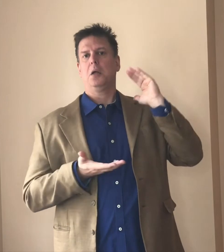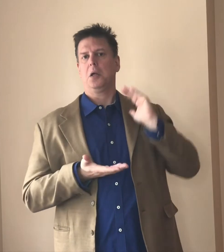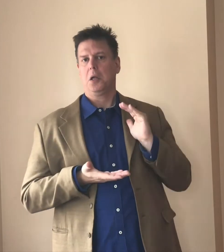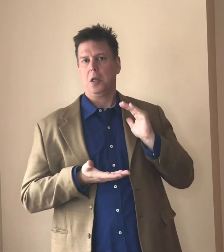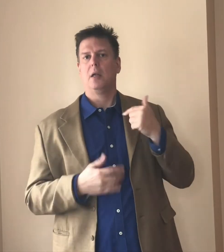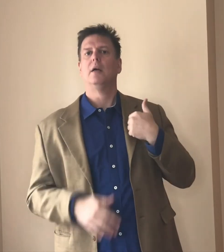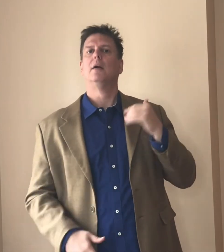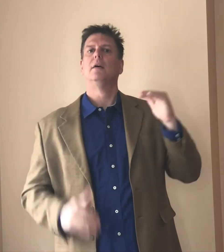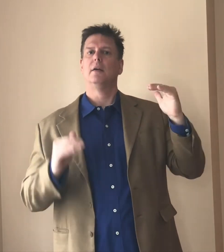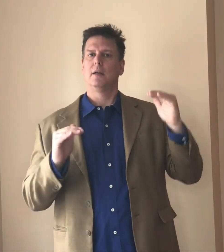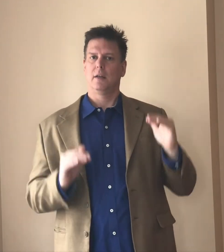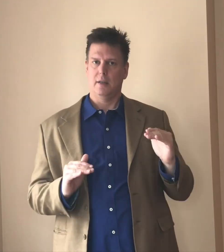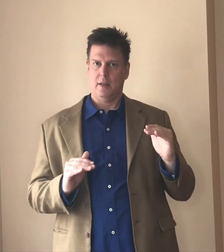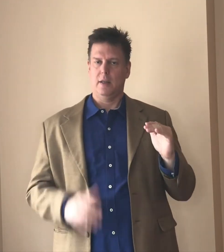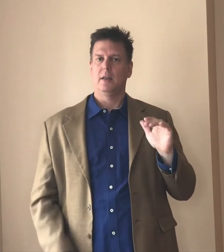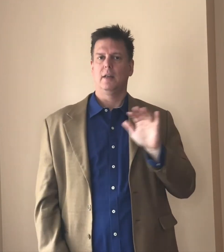the impact of the message.